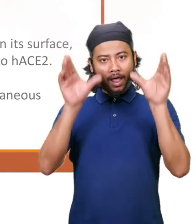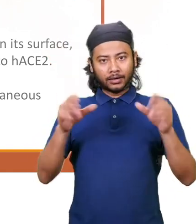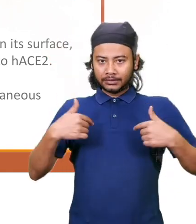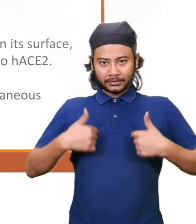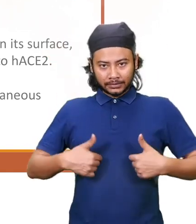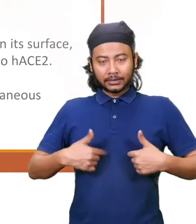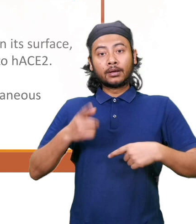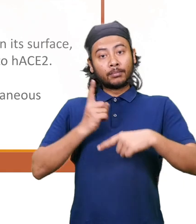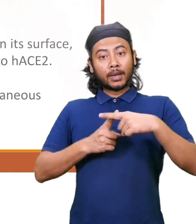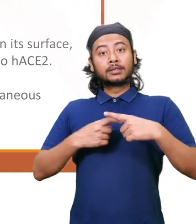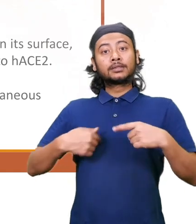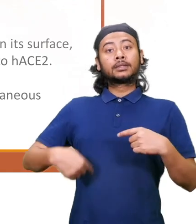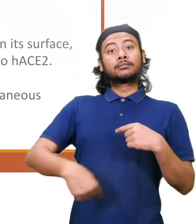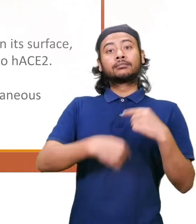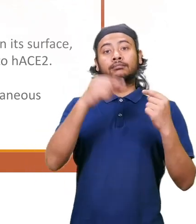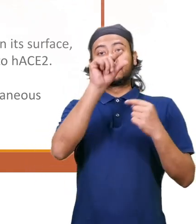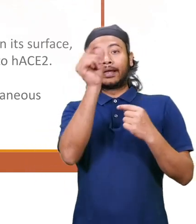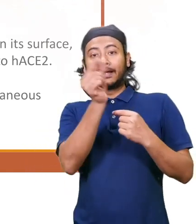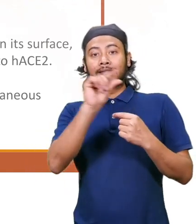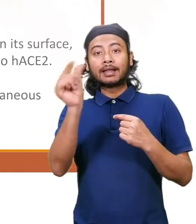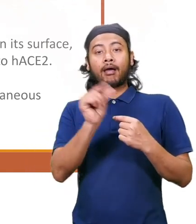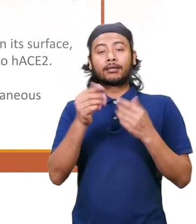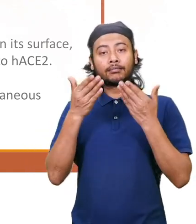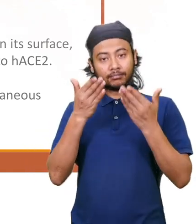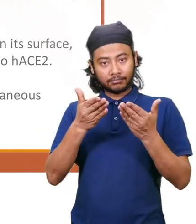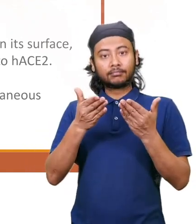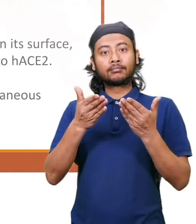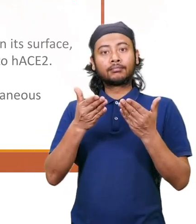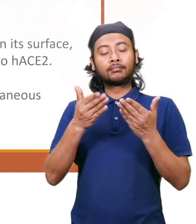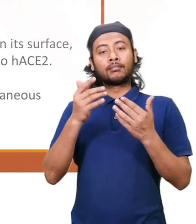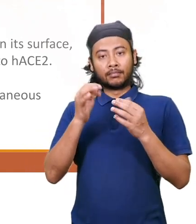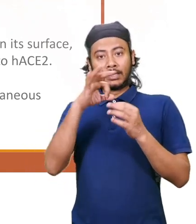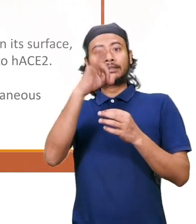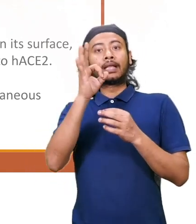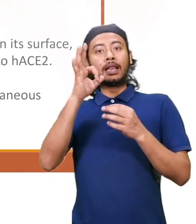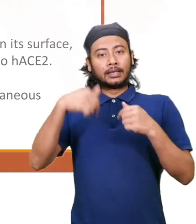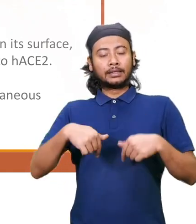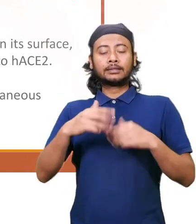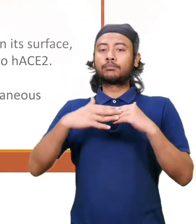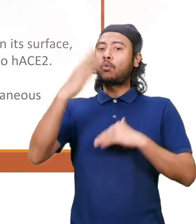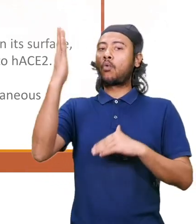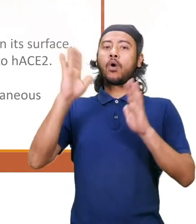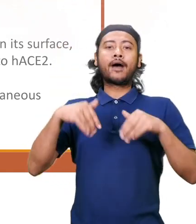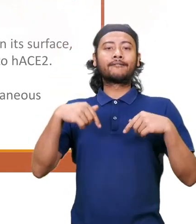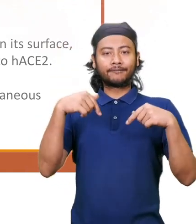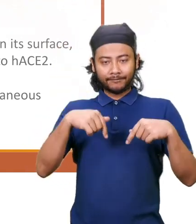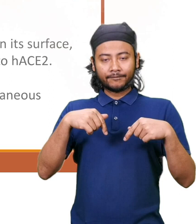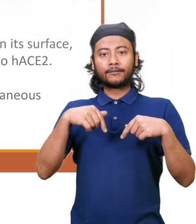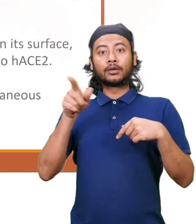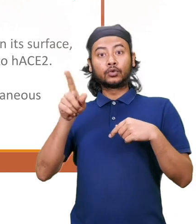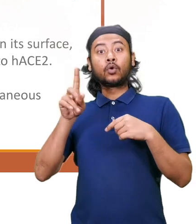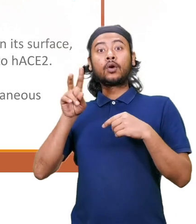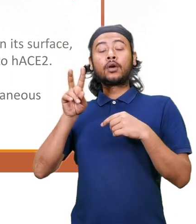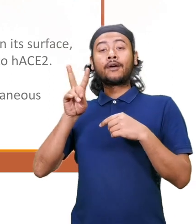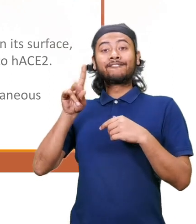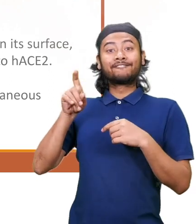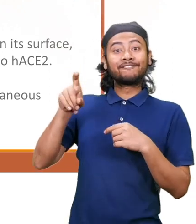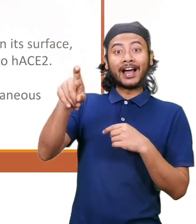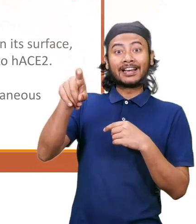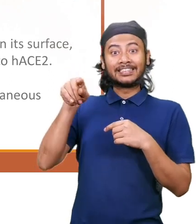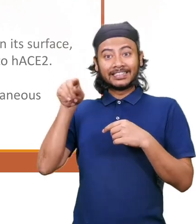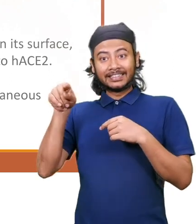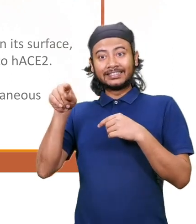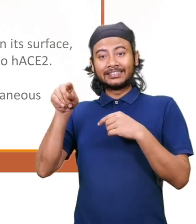and intestinal tracts. Using spike protein on its surface, SARS-CoV-2 binds to ACE2